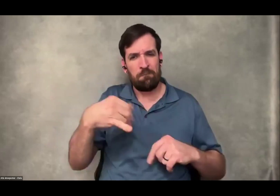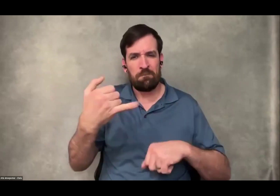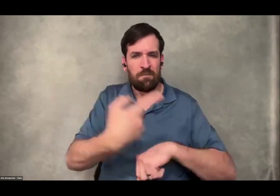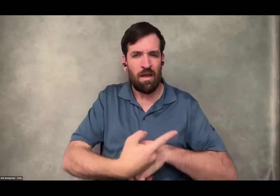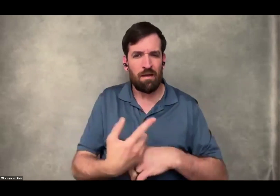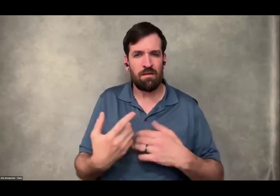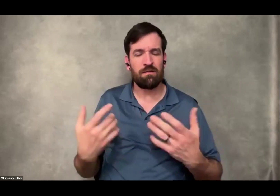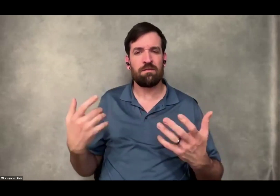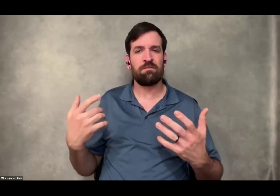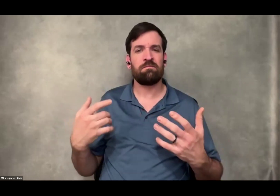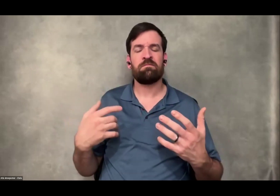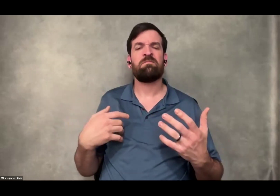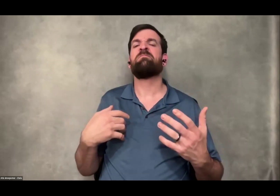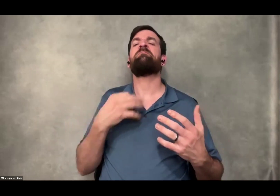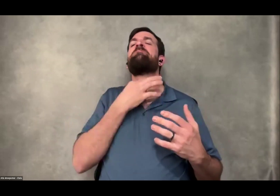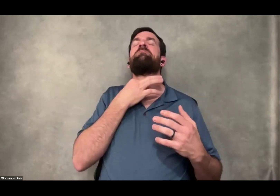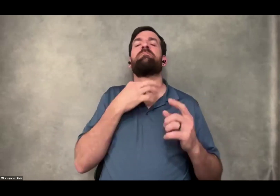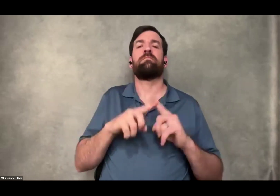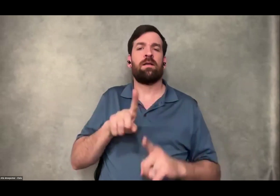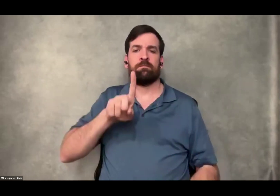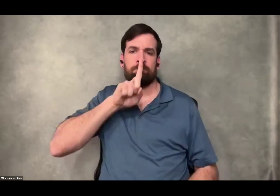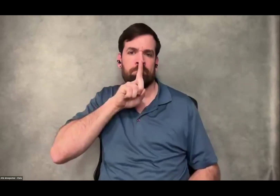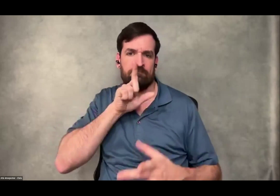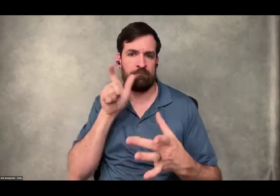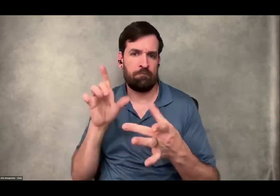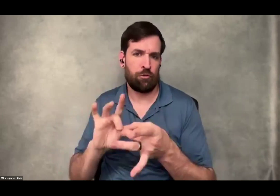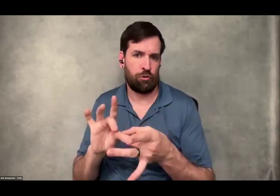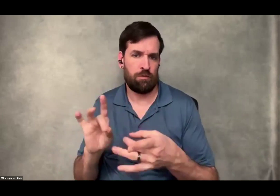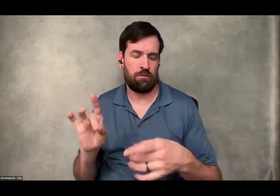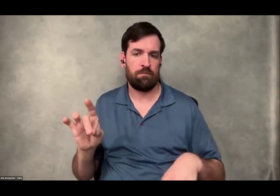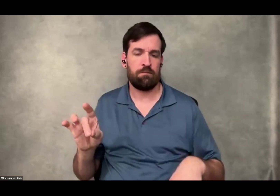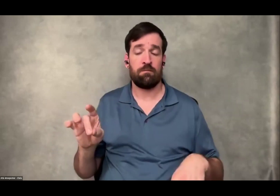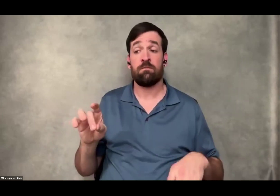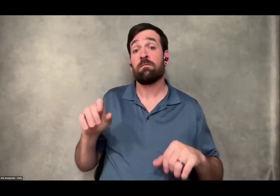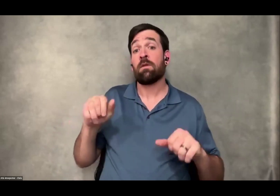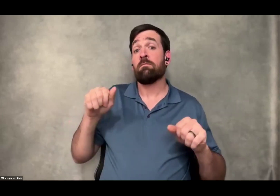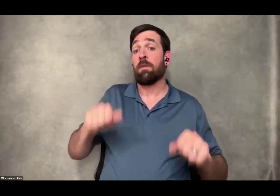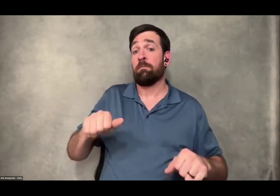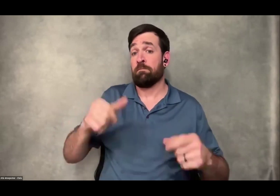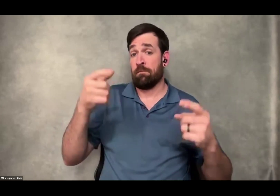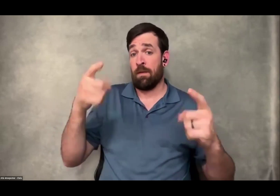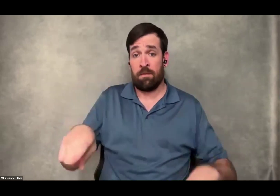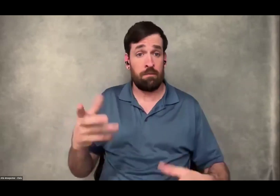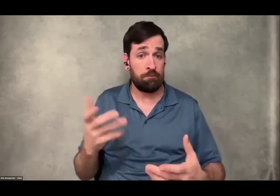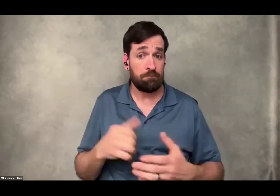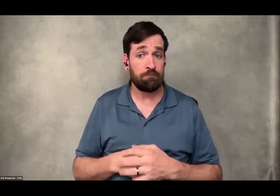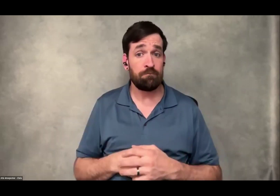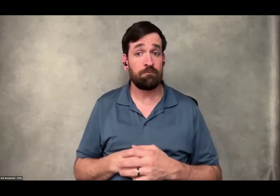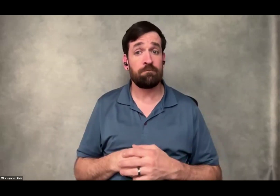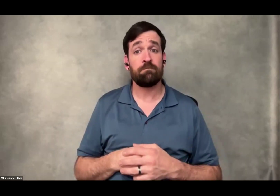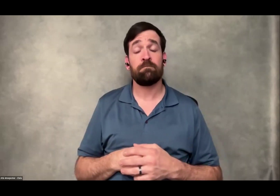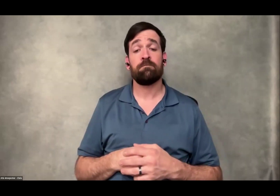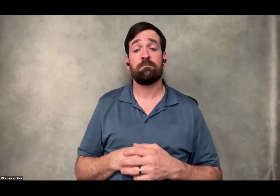something, we weren't curious about, but we didn't put it down. So what likely will happen is